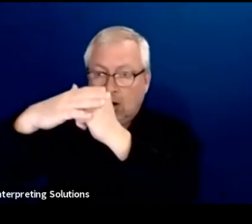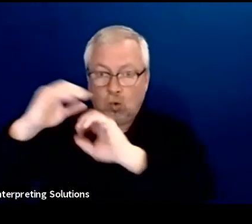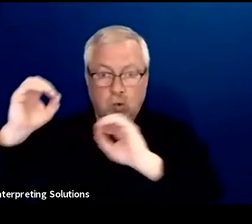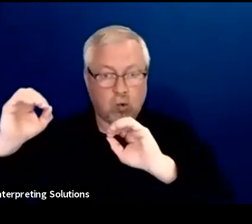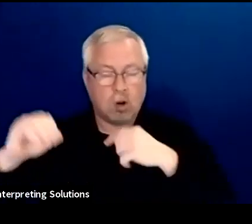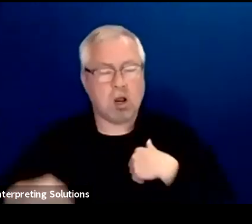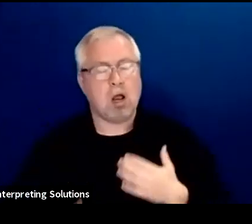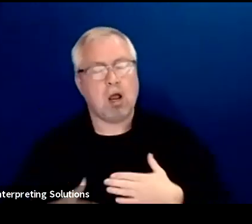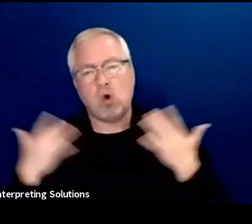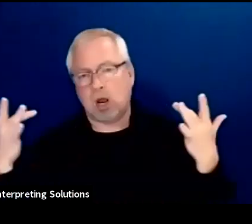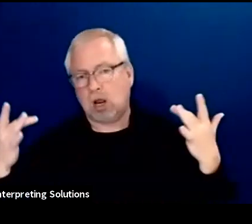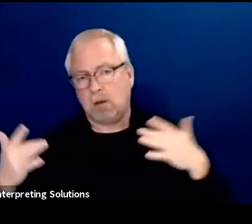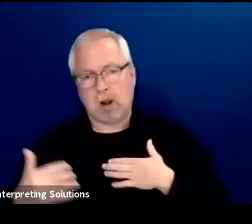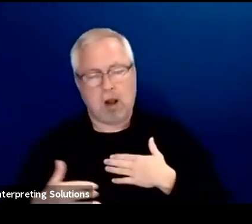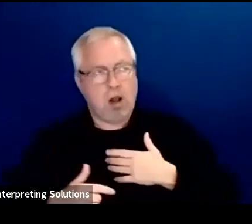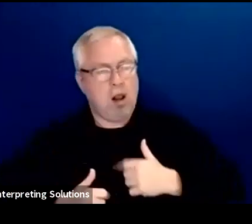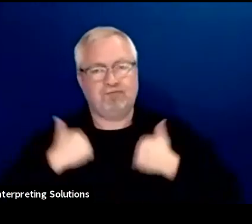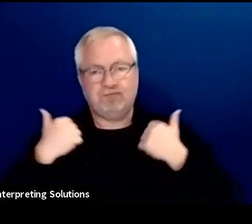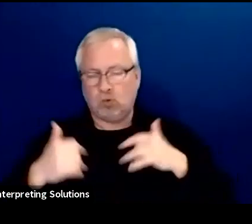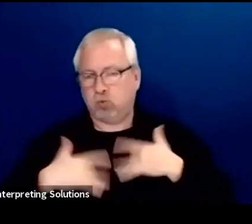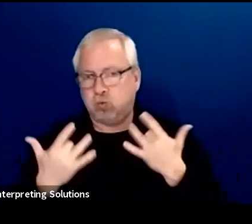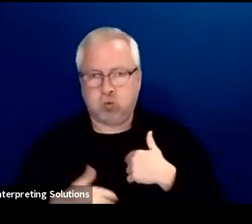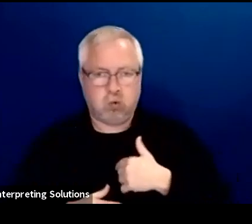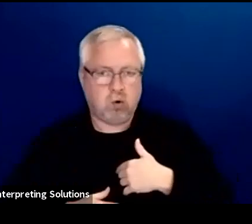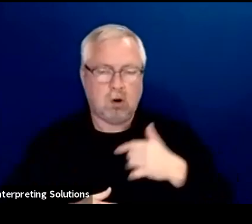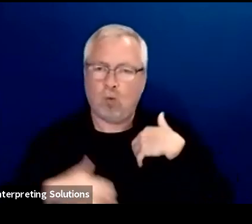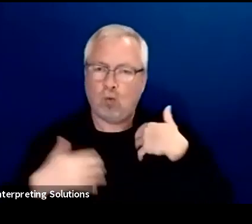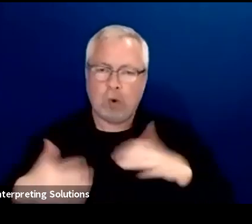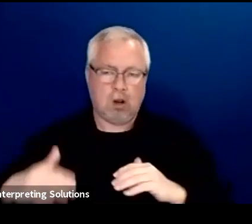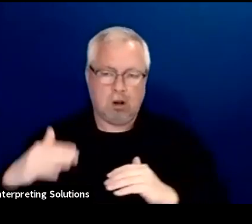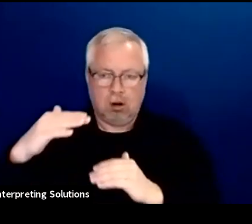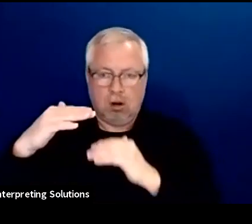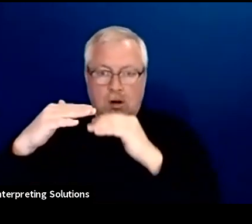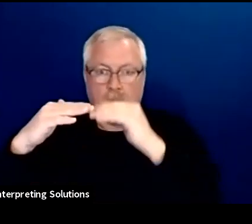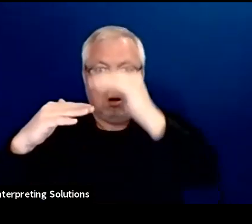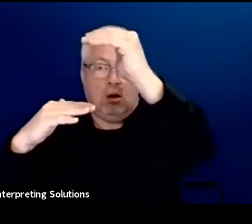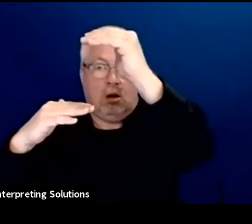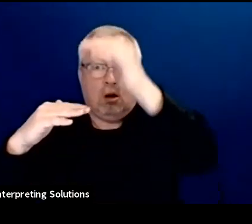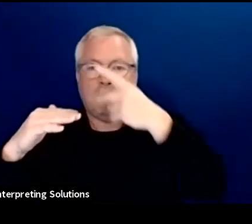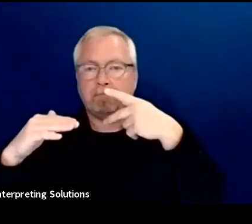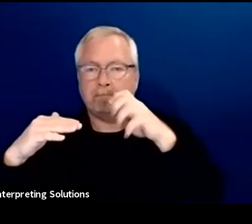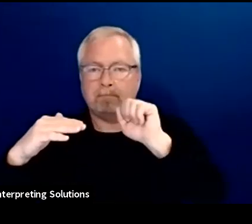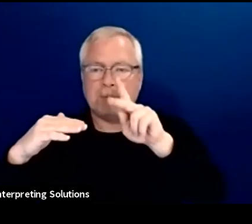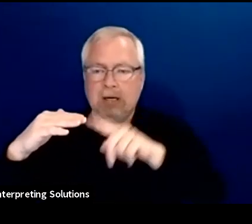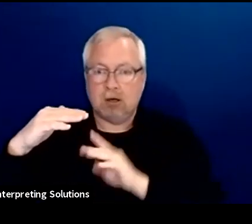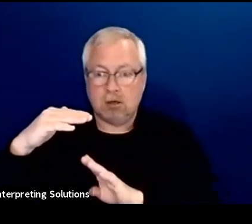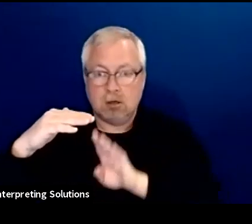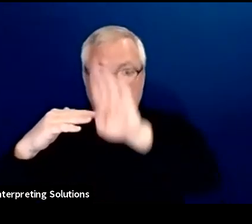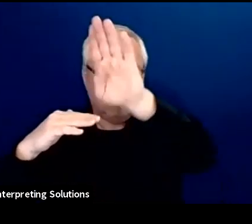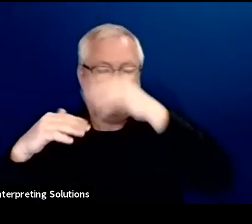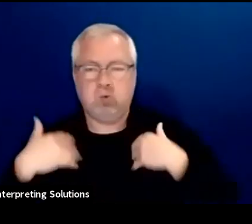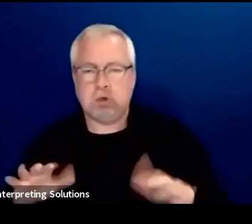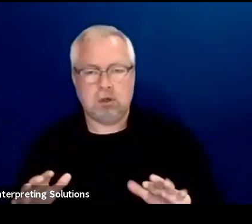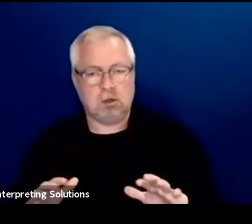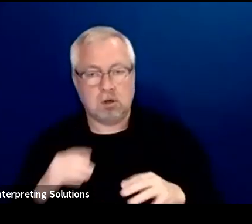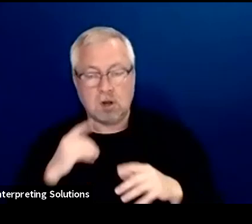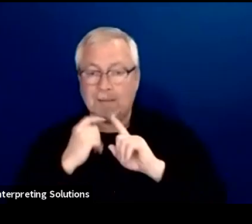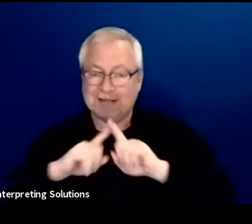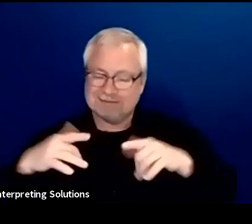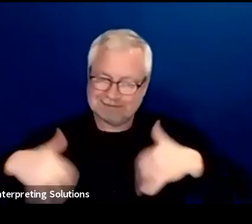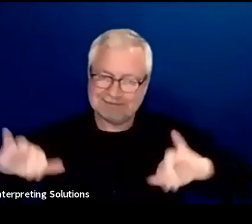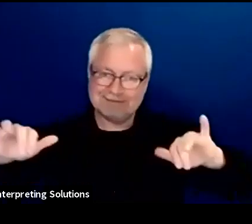that we don't go over that peak. But I also think we have to be responsive enough to say, yes, if you